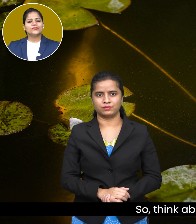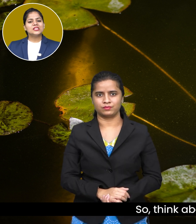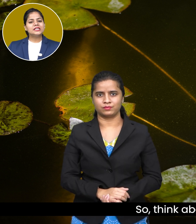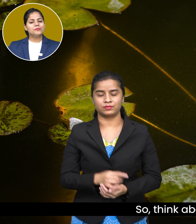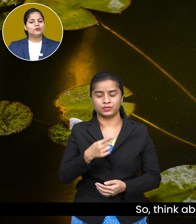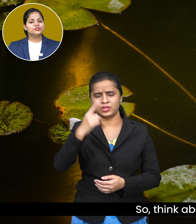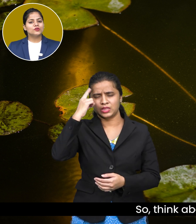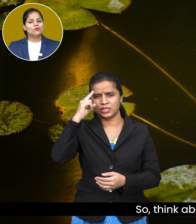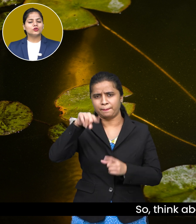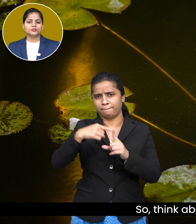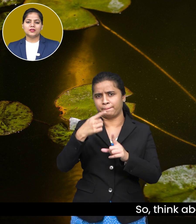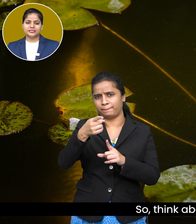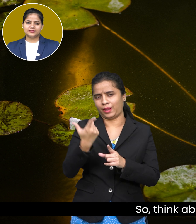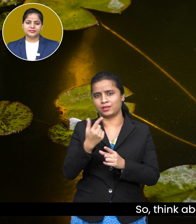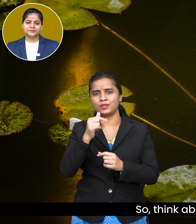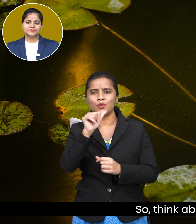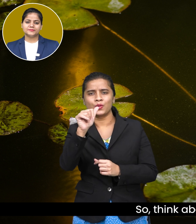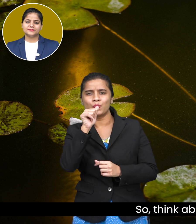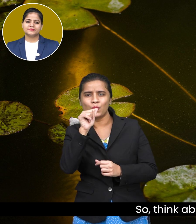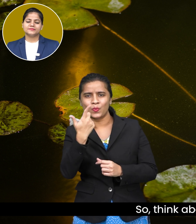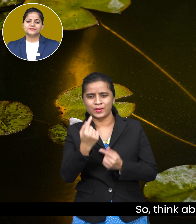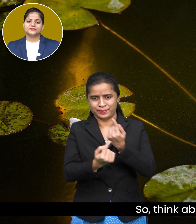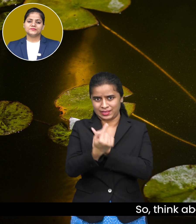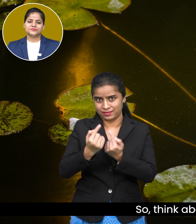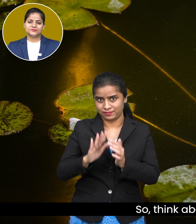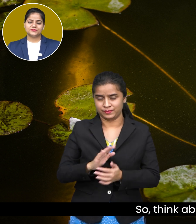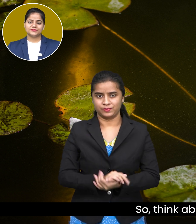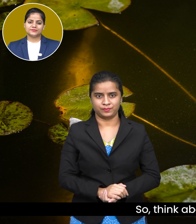So, think about water plants.